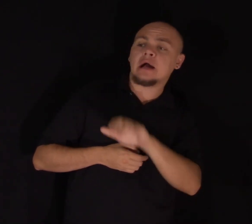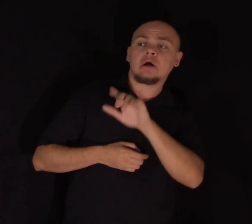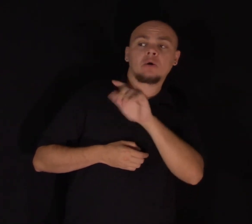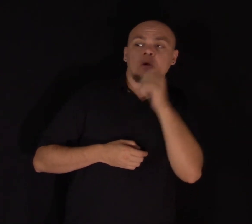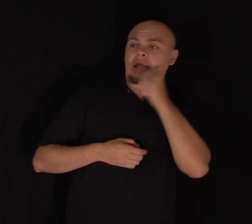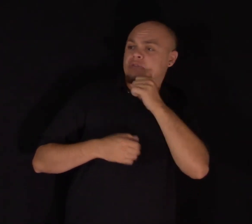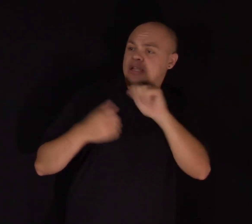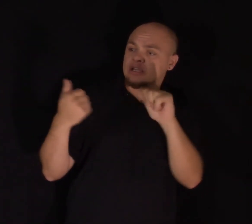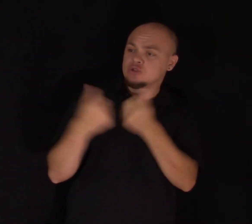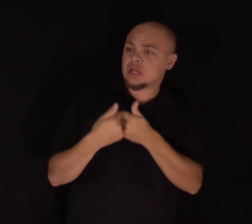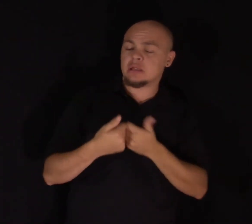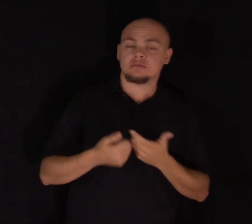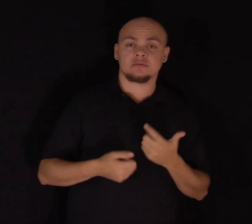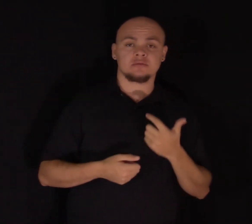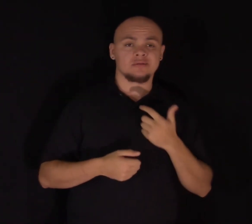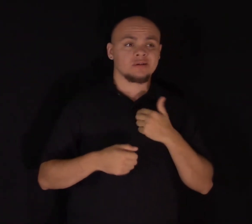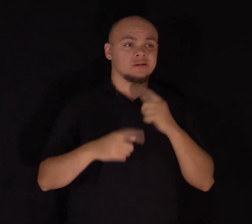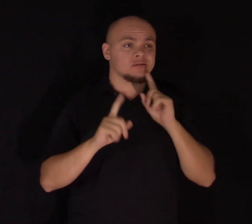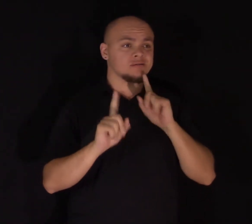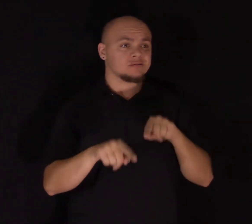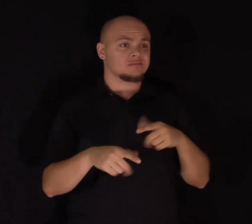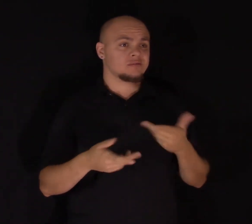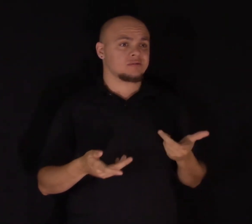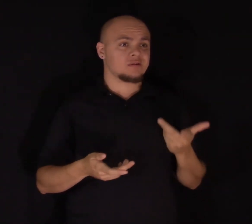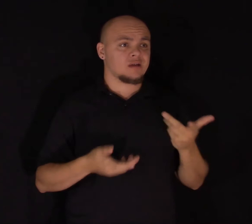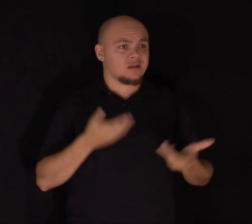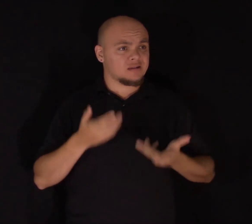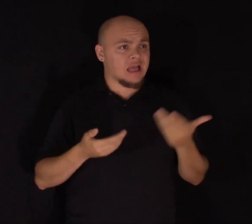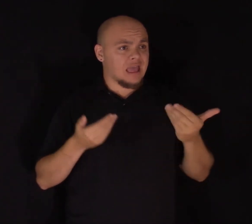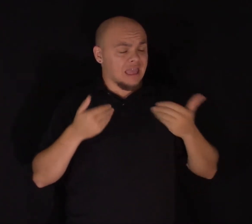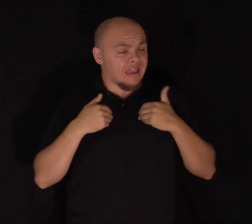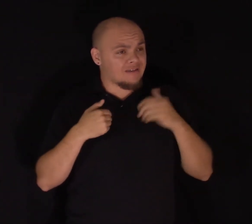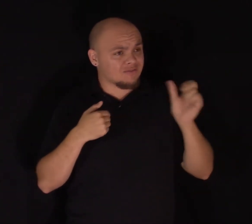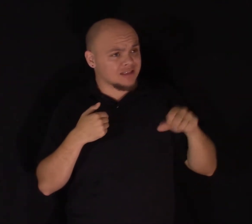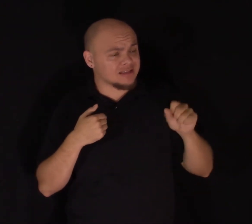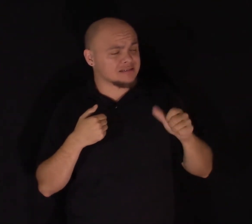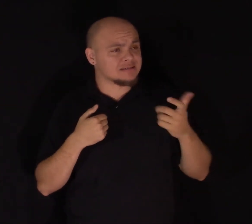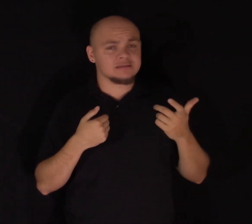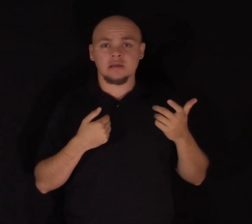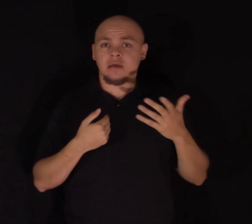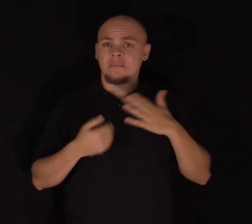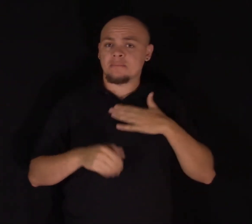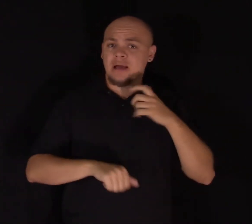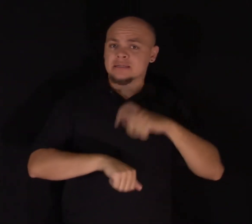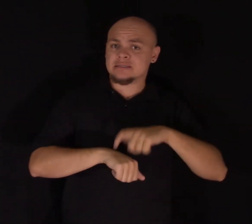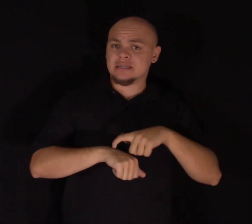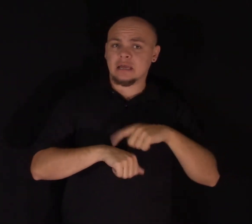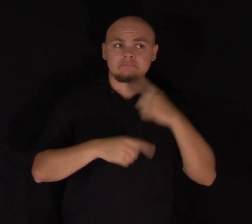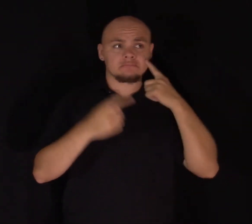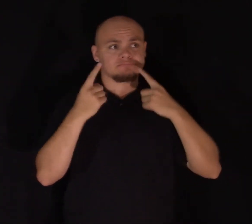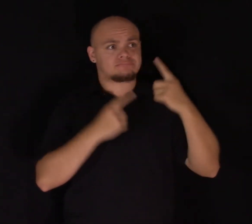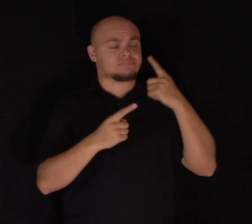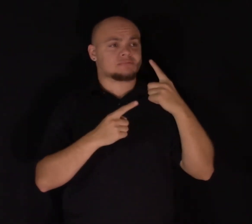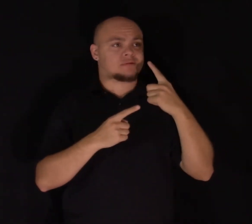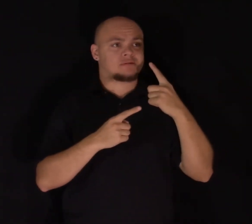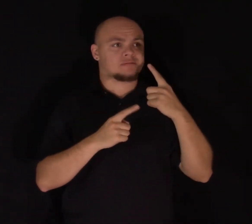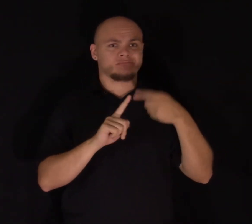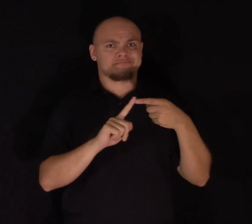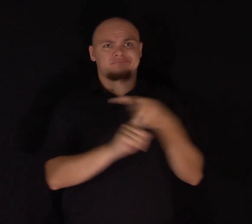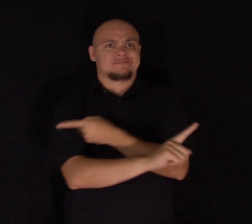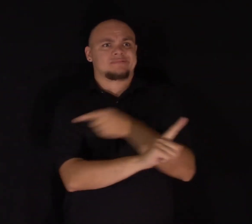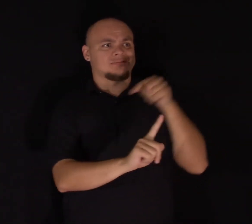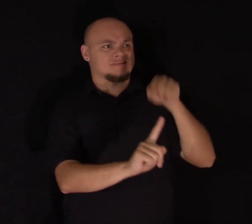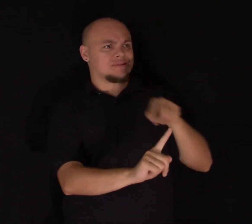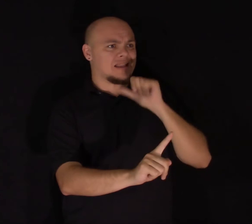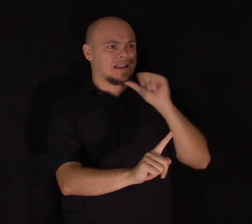face? And I'd like to say that even though I have progeria, most of my time is spent thinking about things that have nothing to do